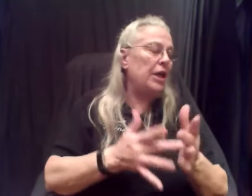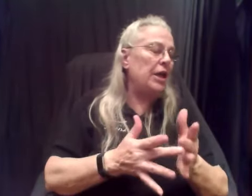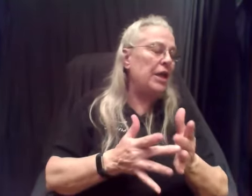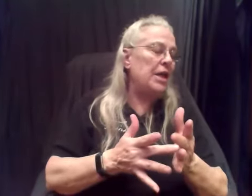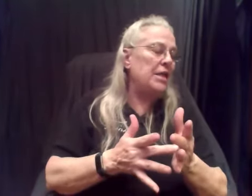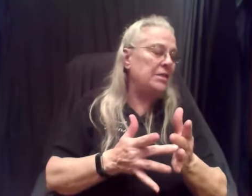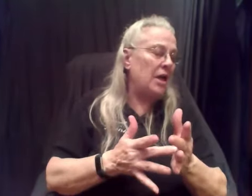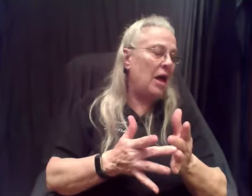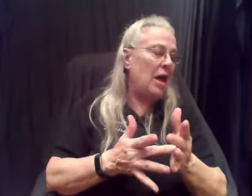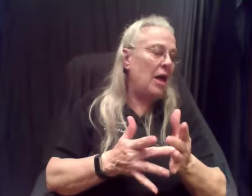Jesus.